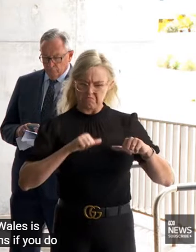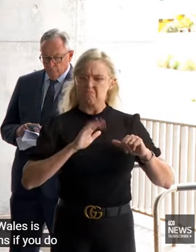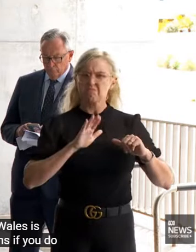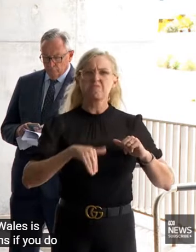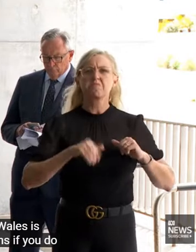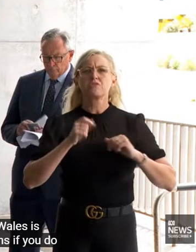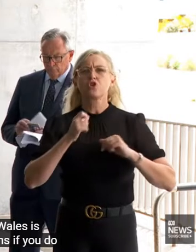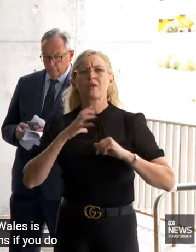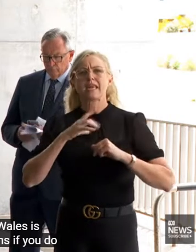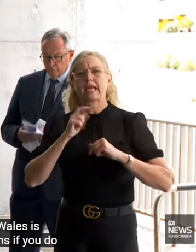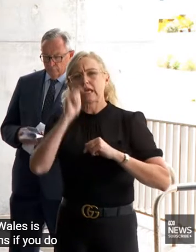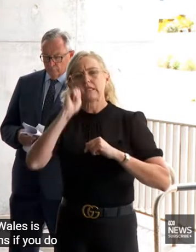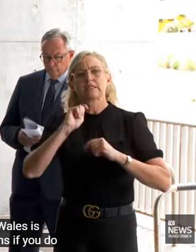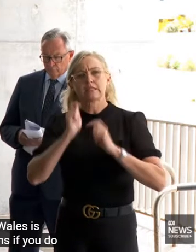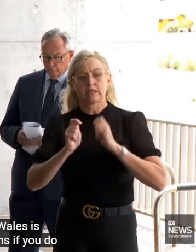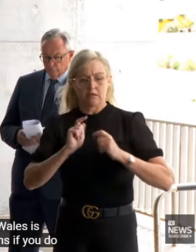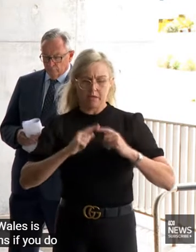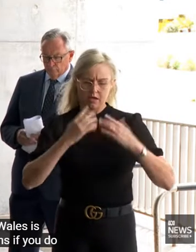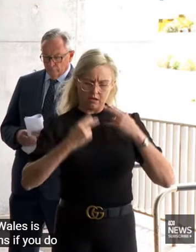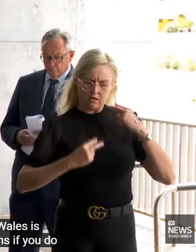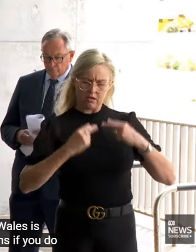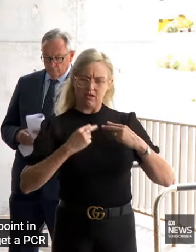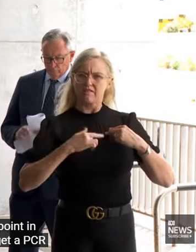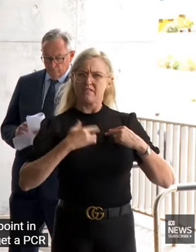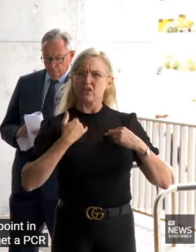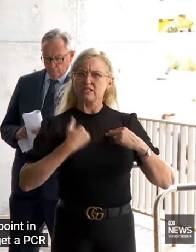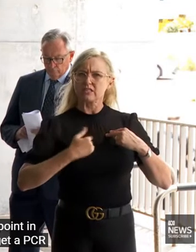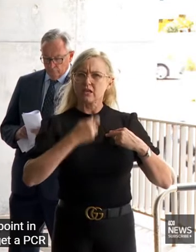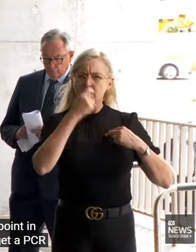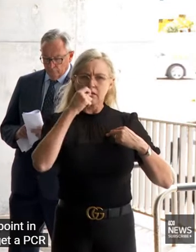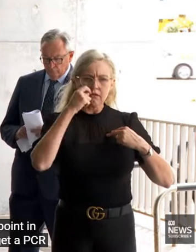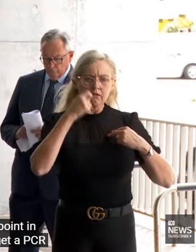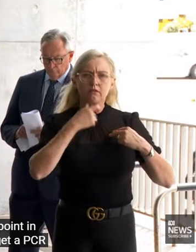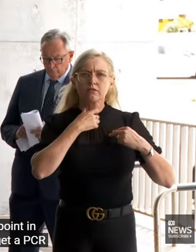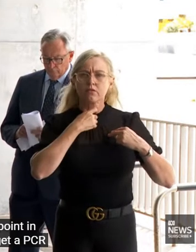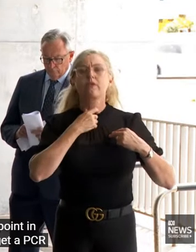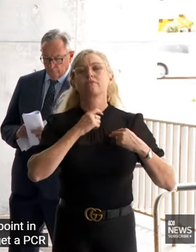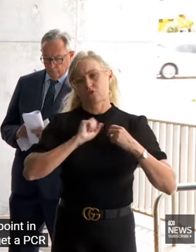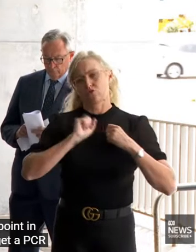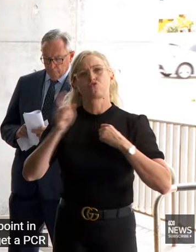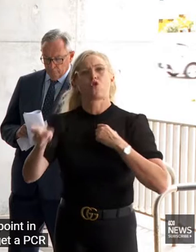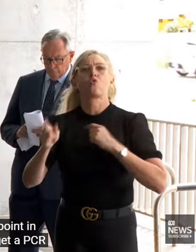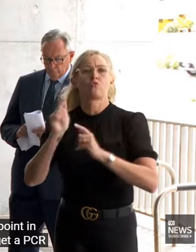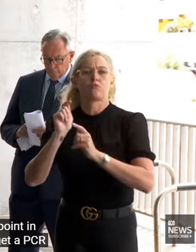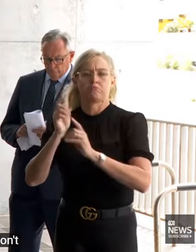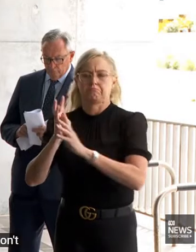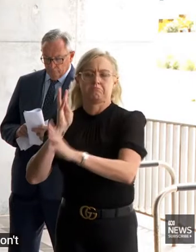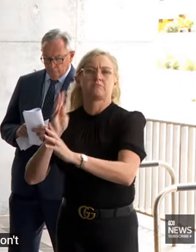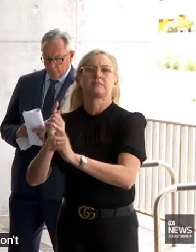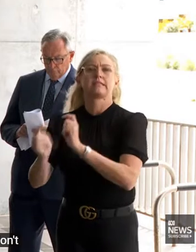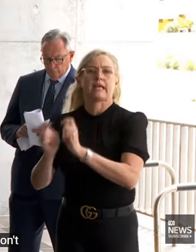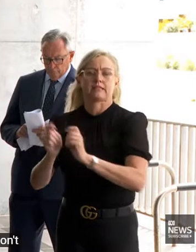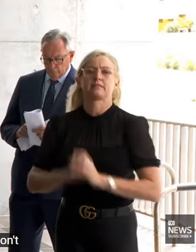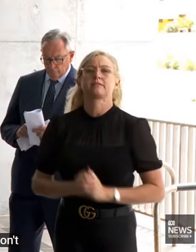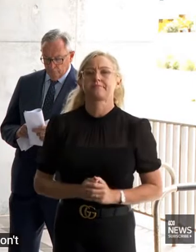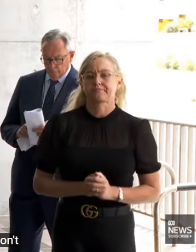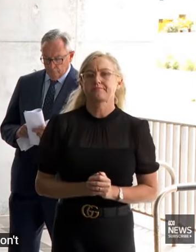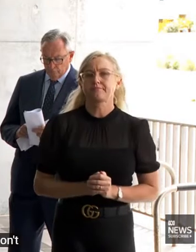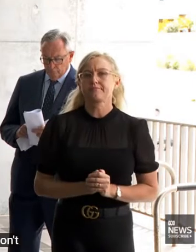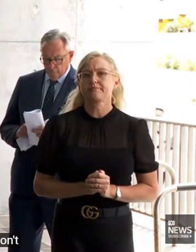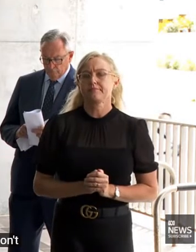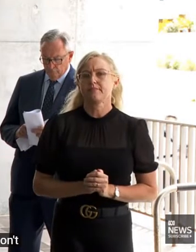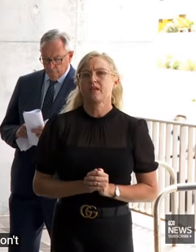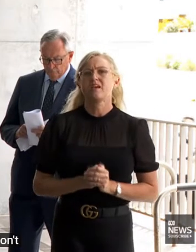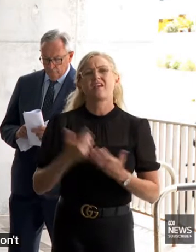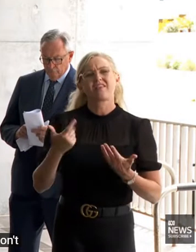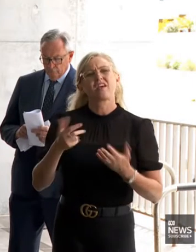at that point in time, please go and get a PCR test. But if you don't feel unwell, there is no need for that testing to occur. That will help